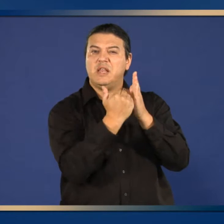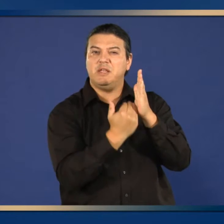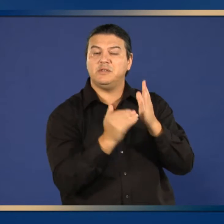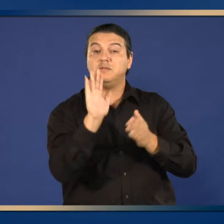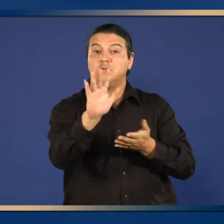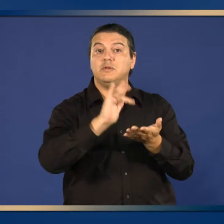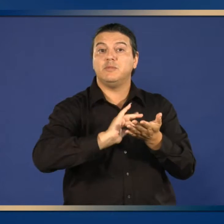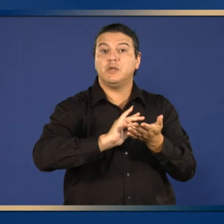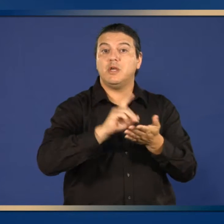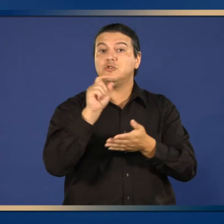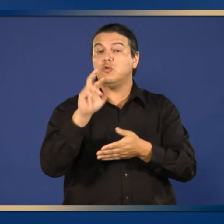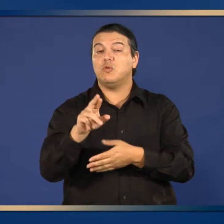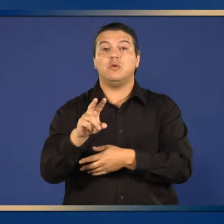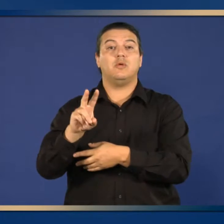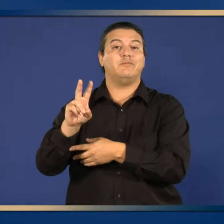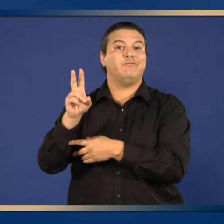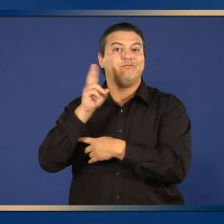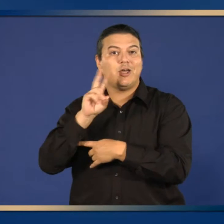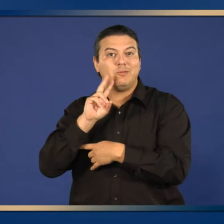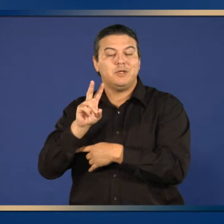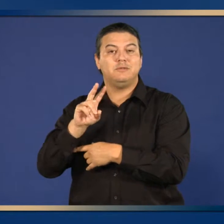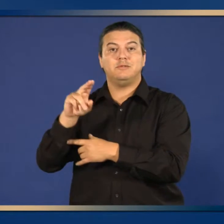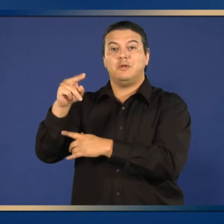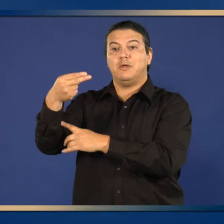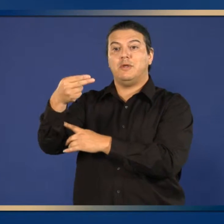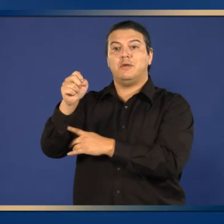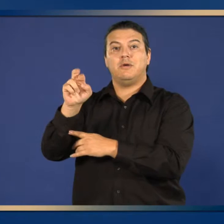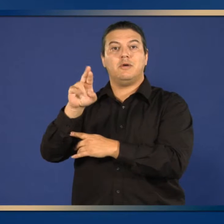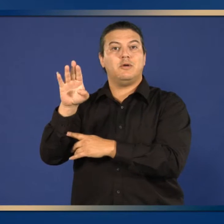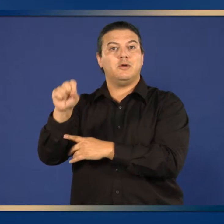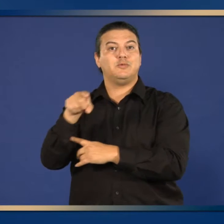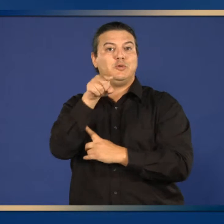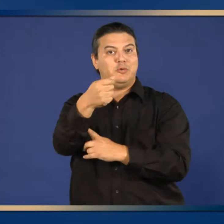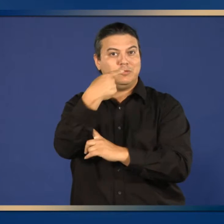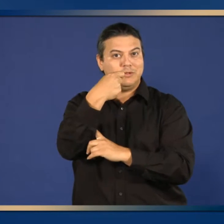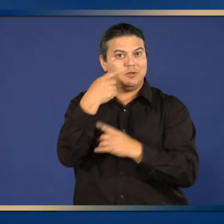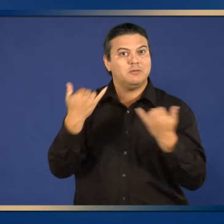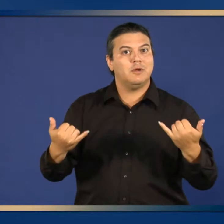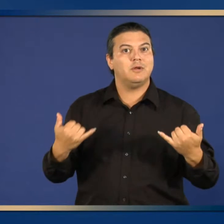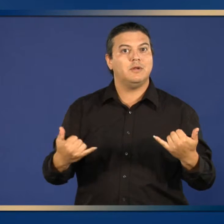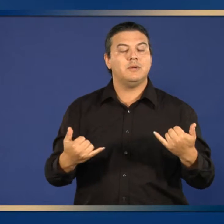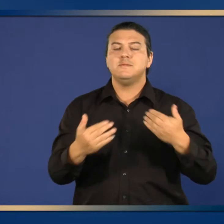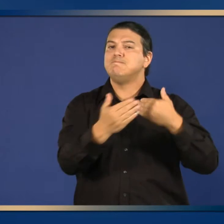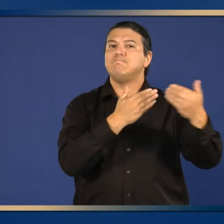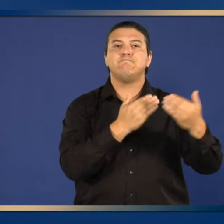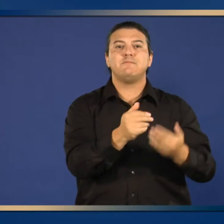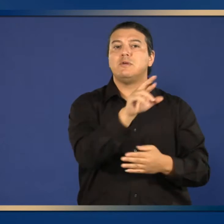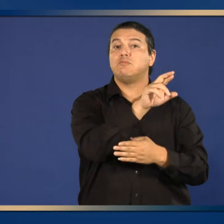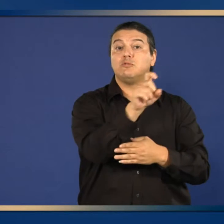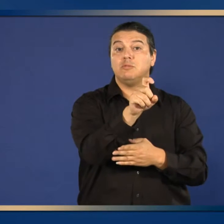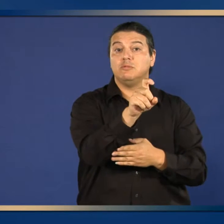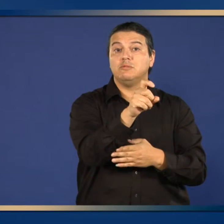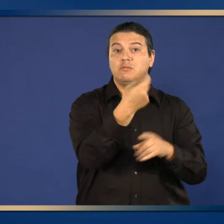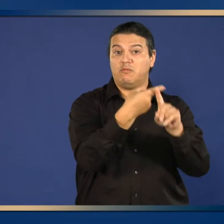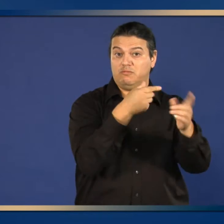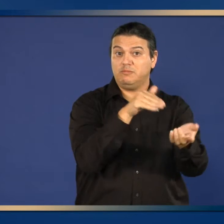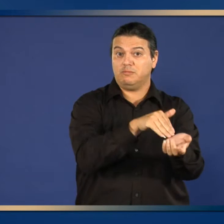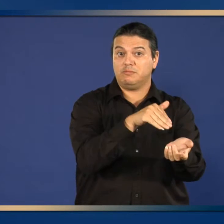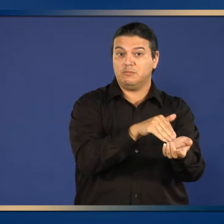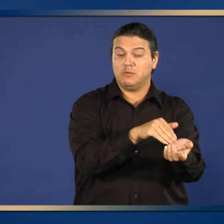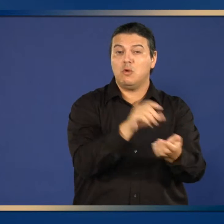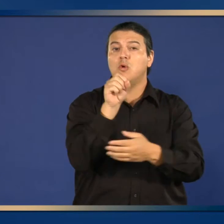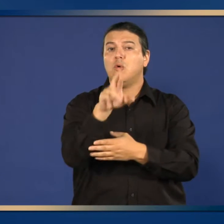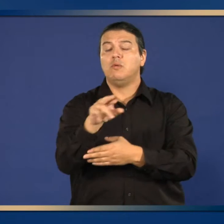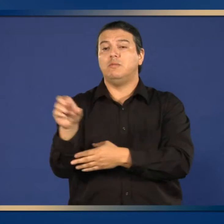list of all medications or supplements you are currently taking, both prescription and